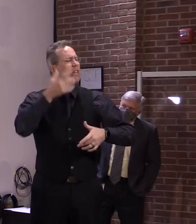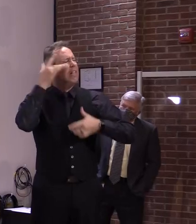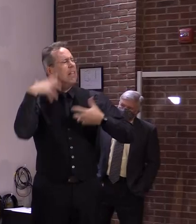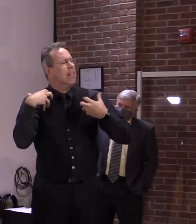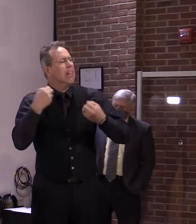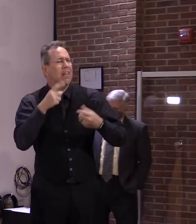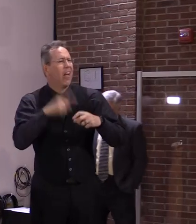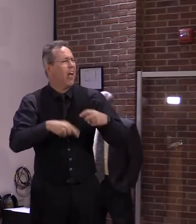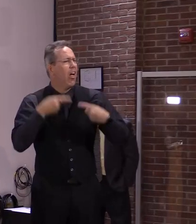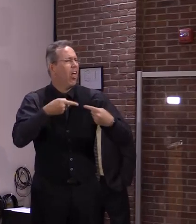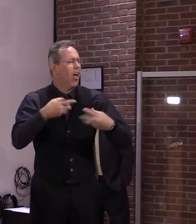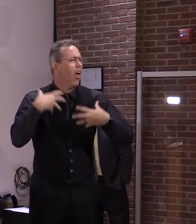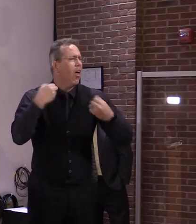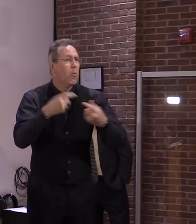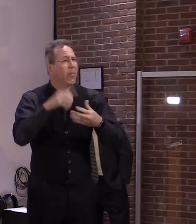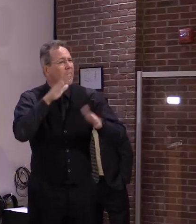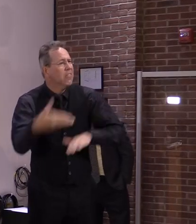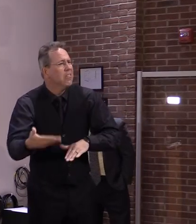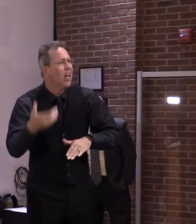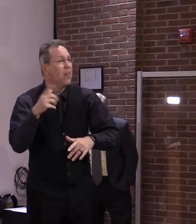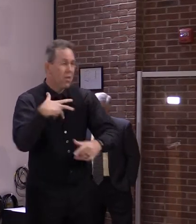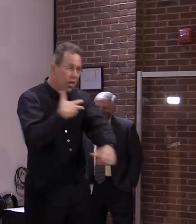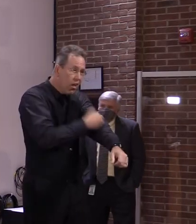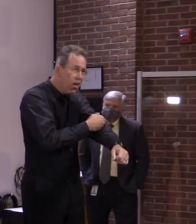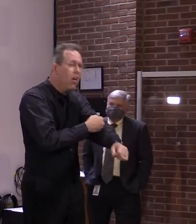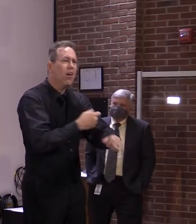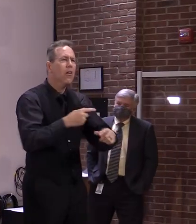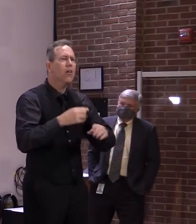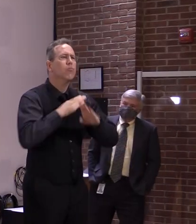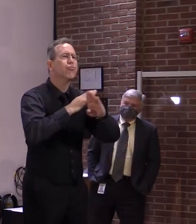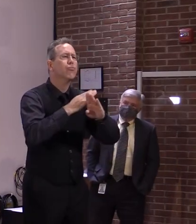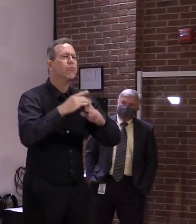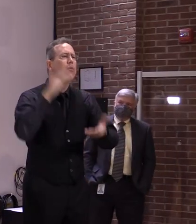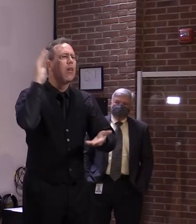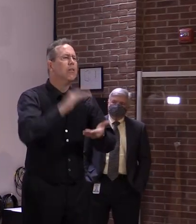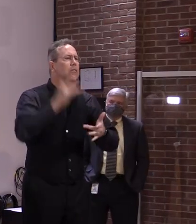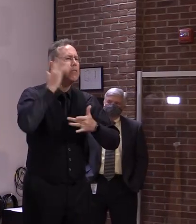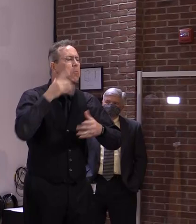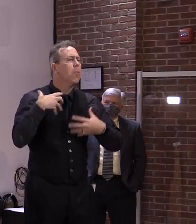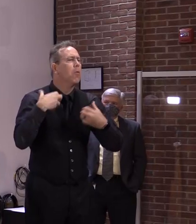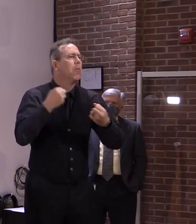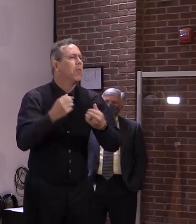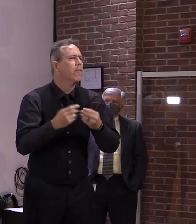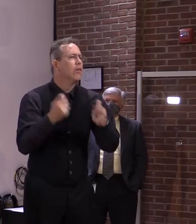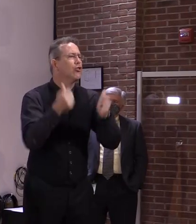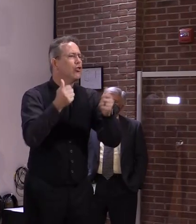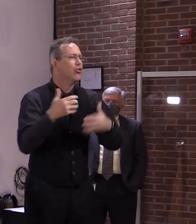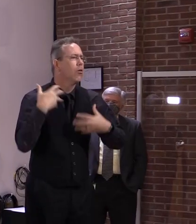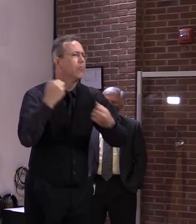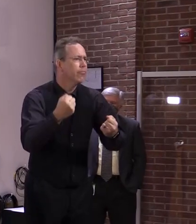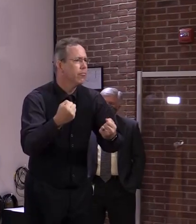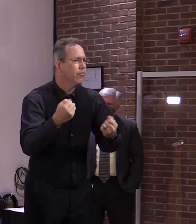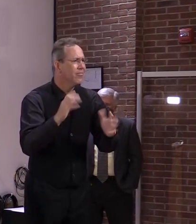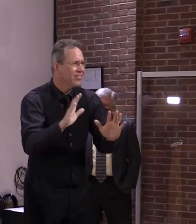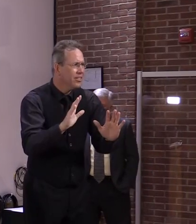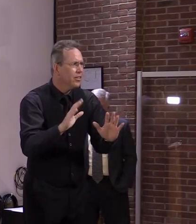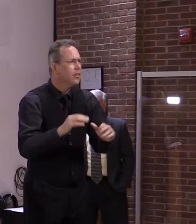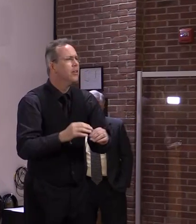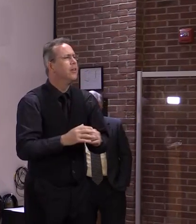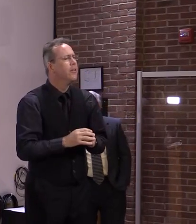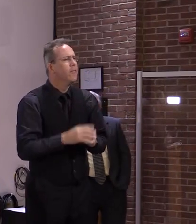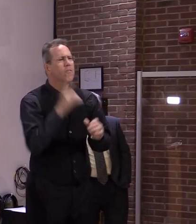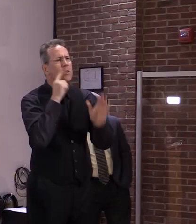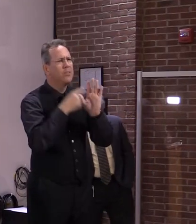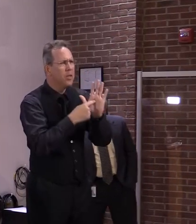We know that with these vaccines, they also do a really good job of protecting against even mild illness, because